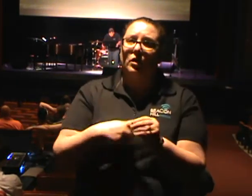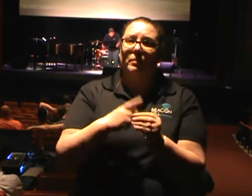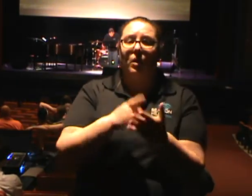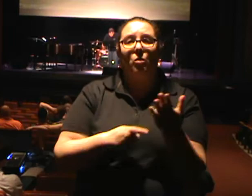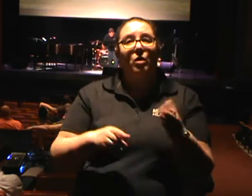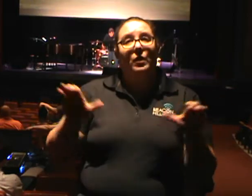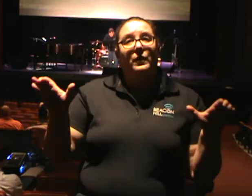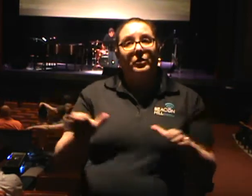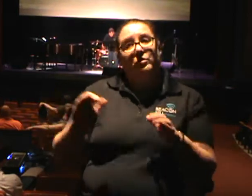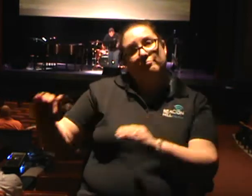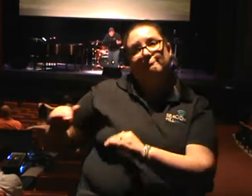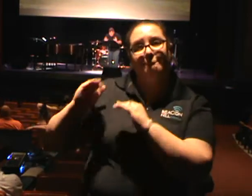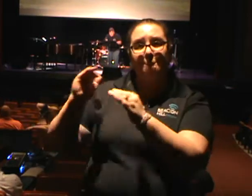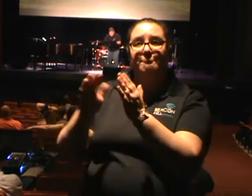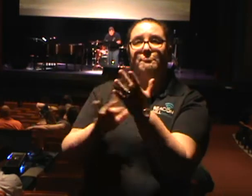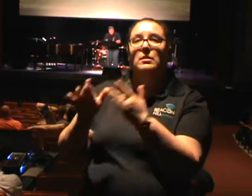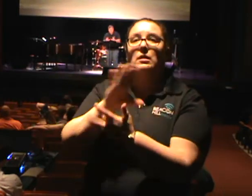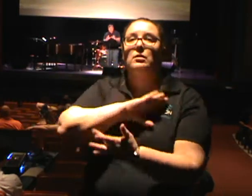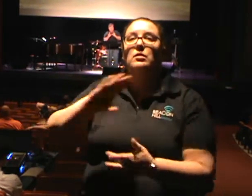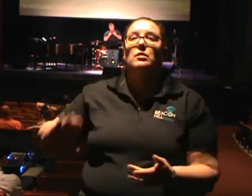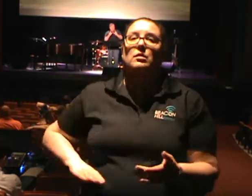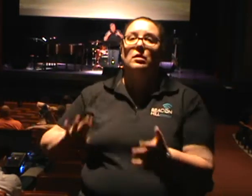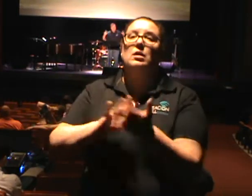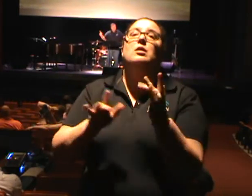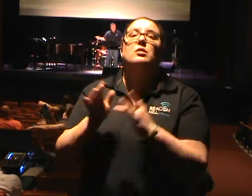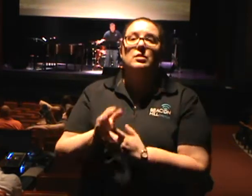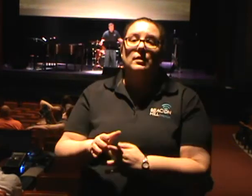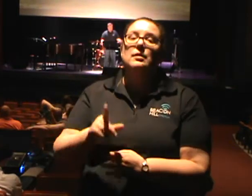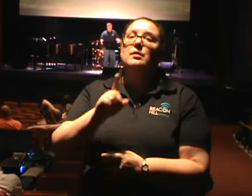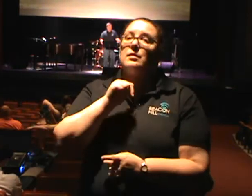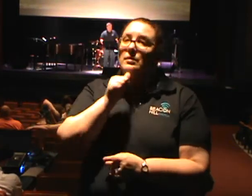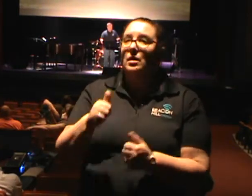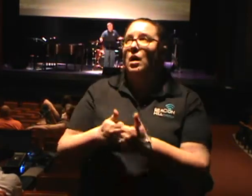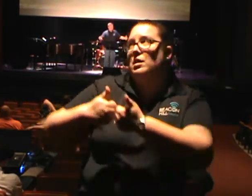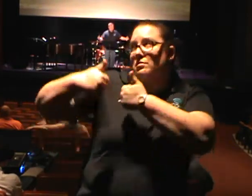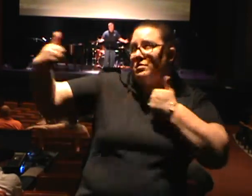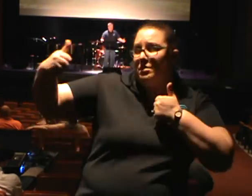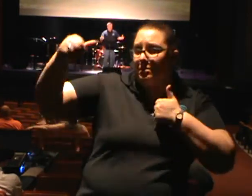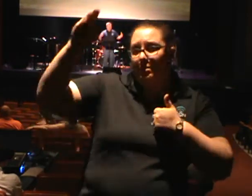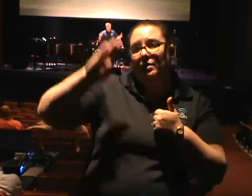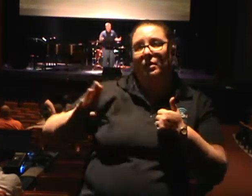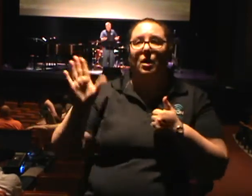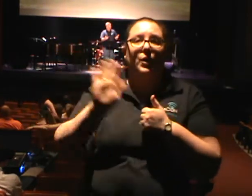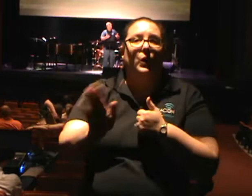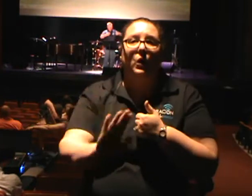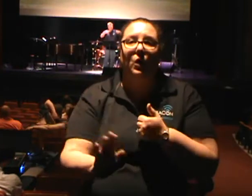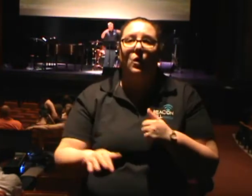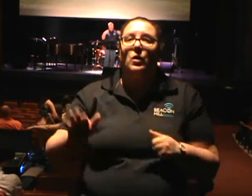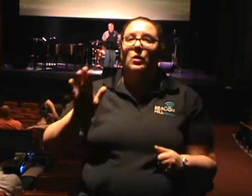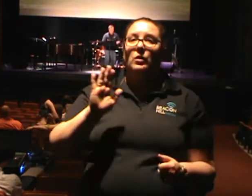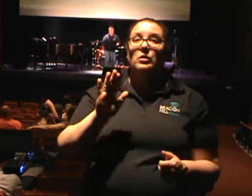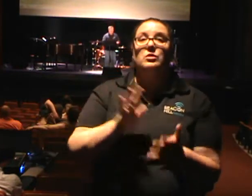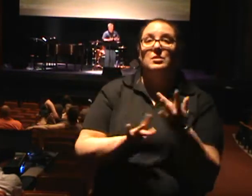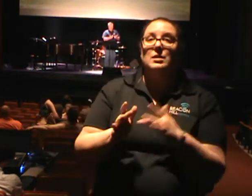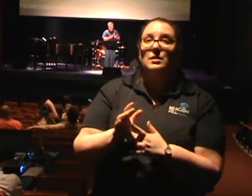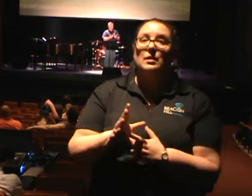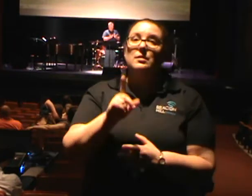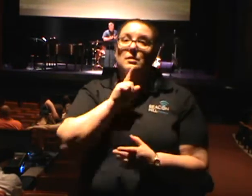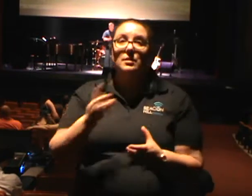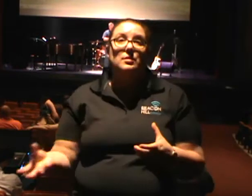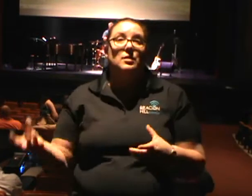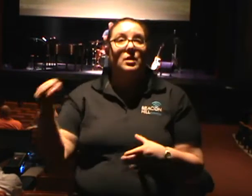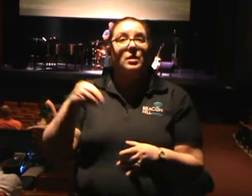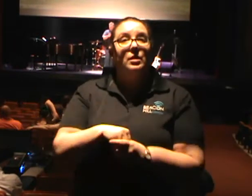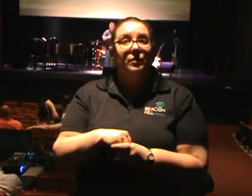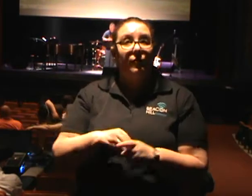make much of Jesus Christ. Jesus is not a distant God. He is a God who is intimately involved in